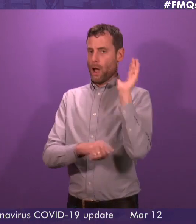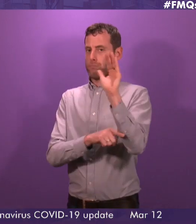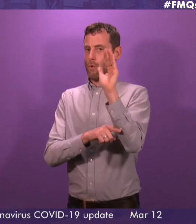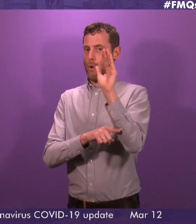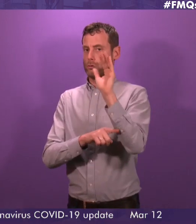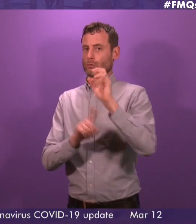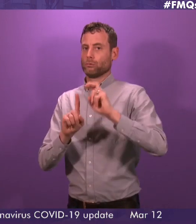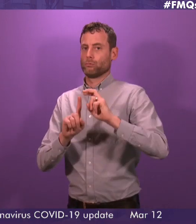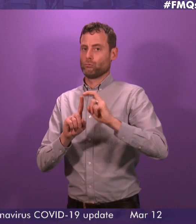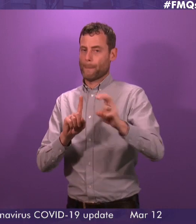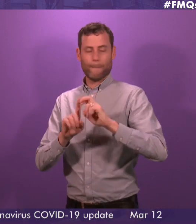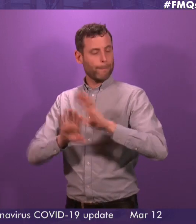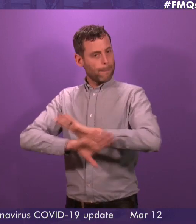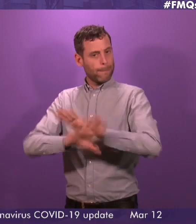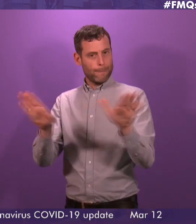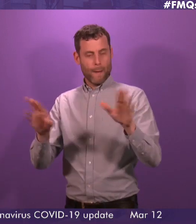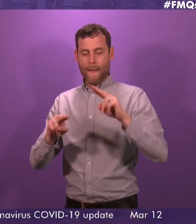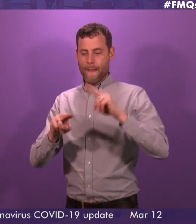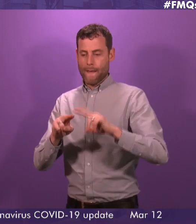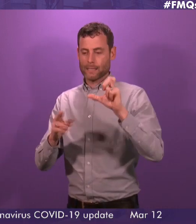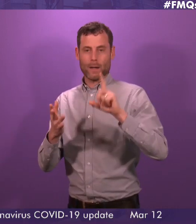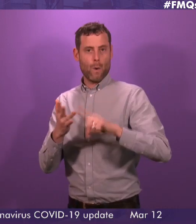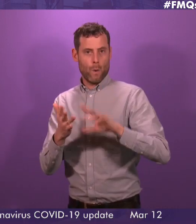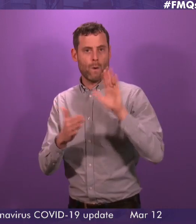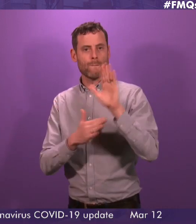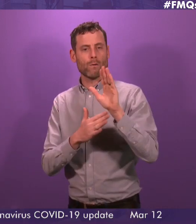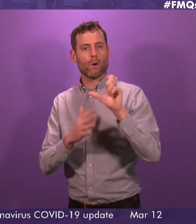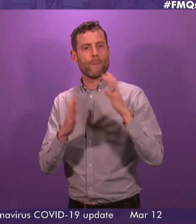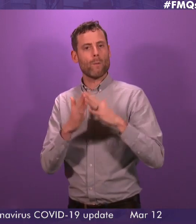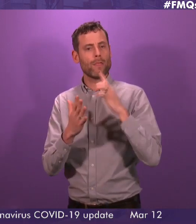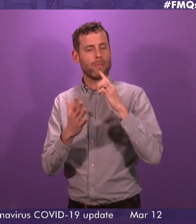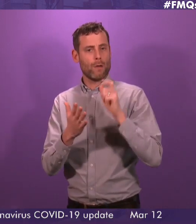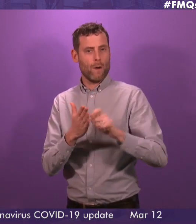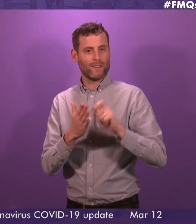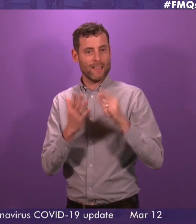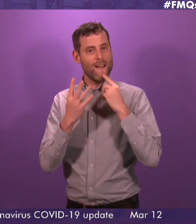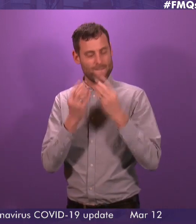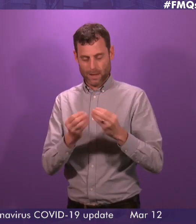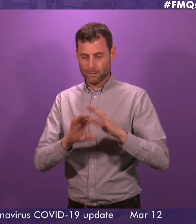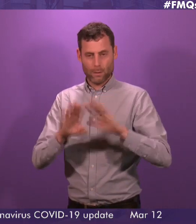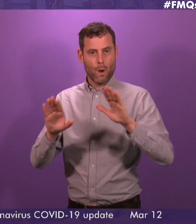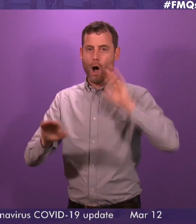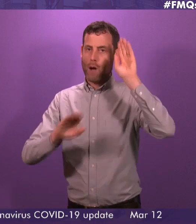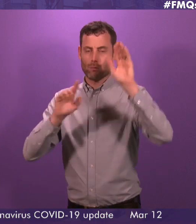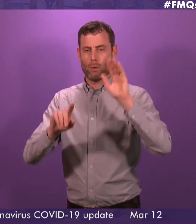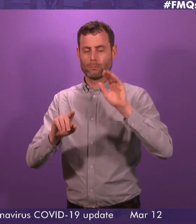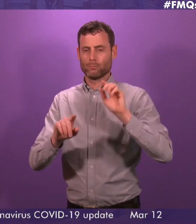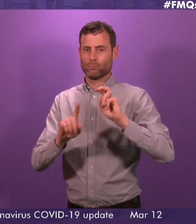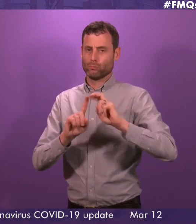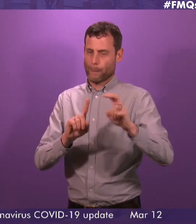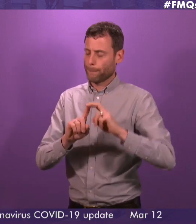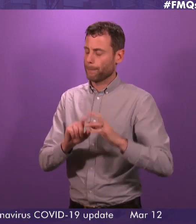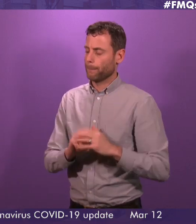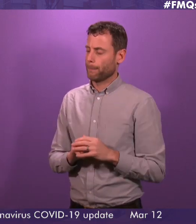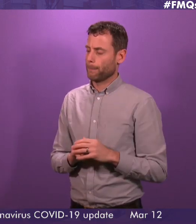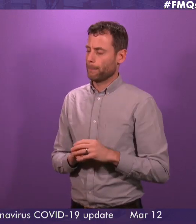Commonwealth travel advice will align with that particular advice. Remembering